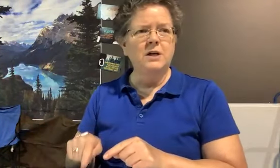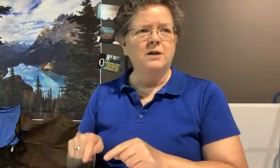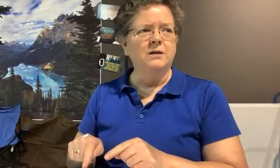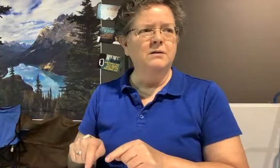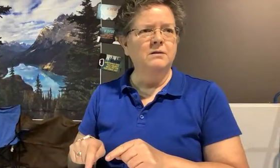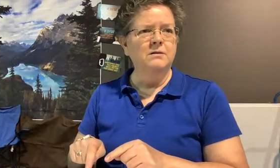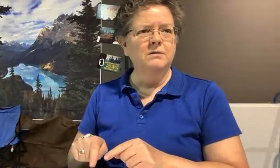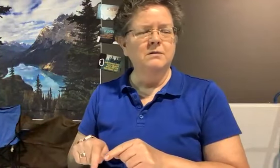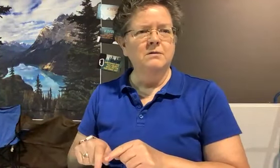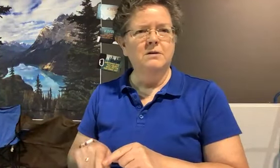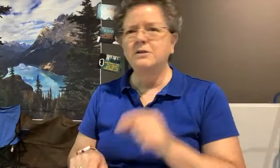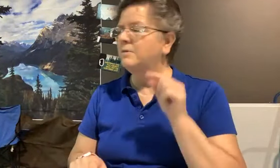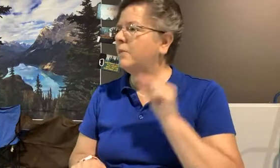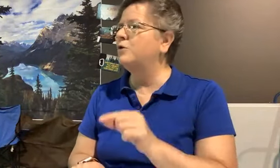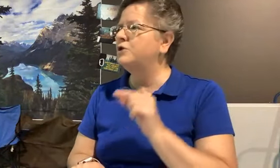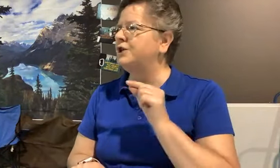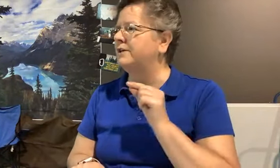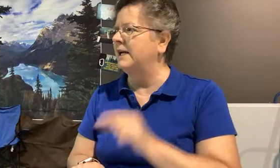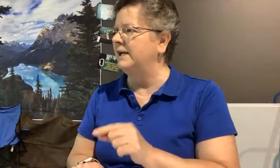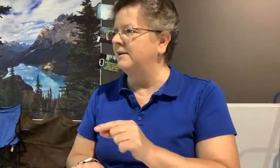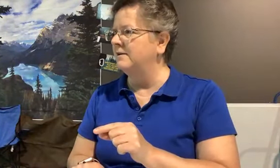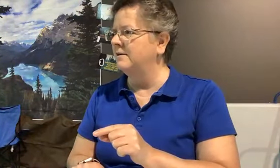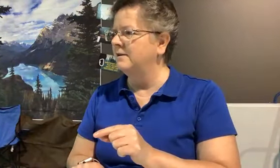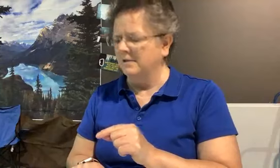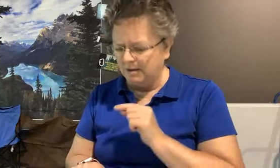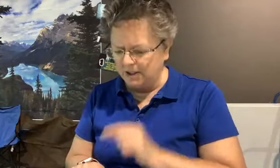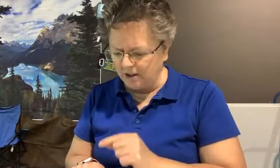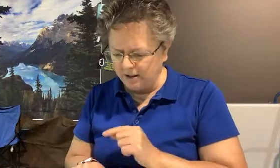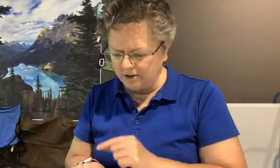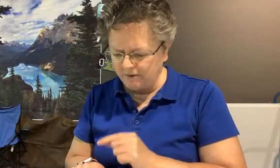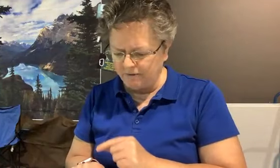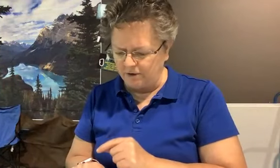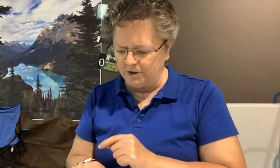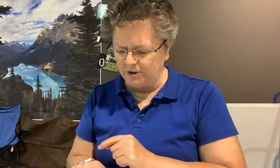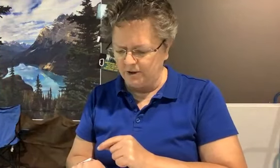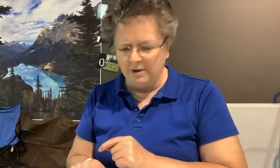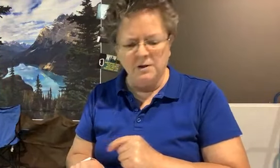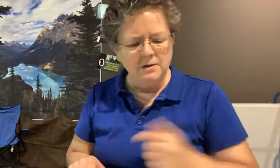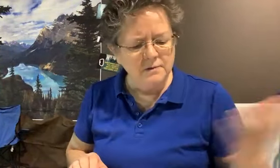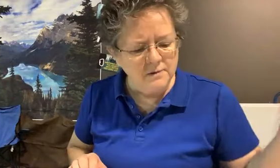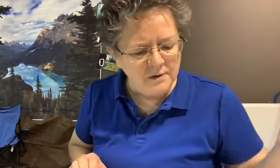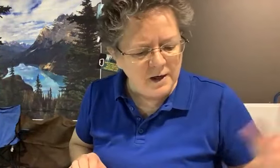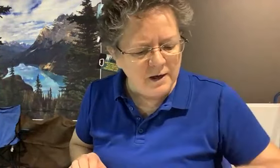king. This is a Persian king. Darius the First,